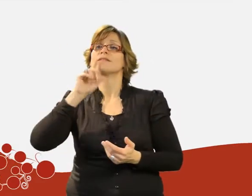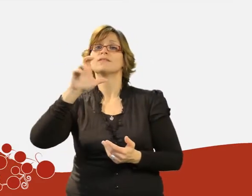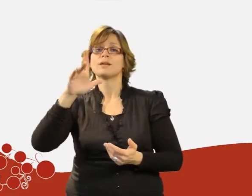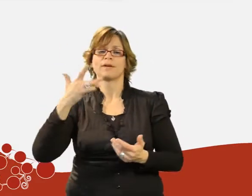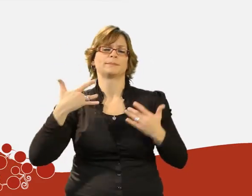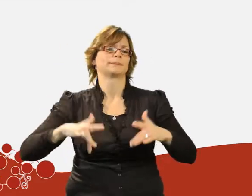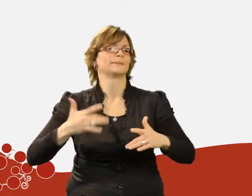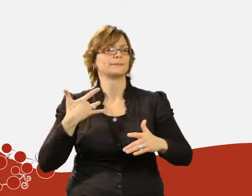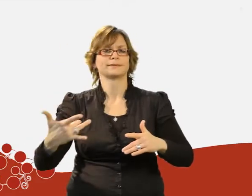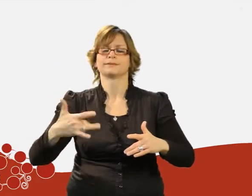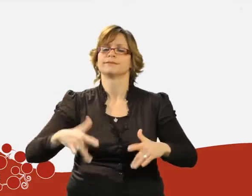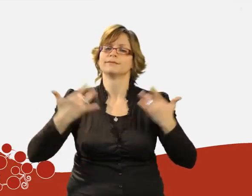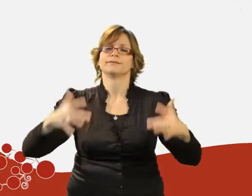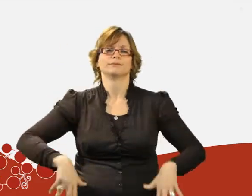There are many events hosted by deaf clubs